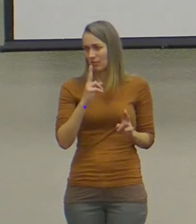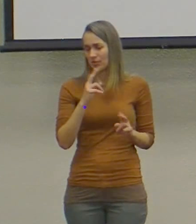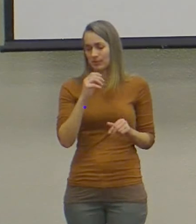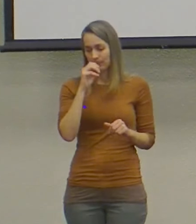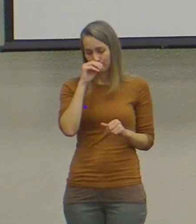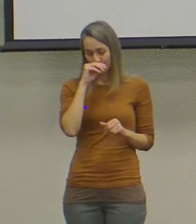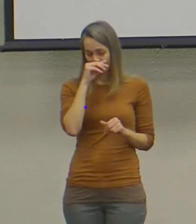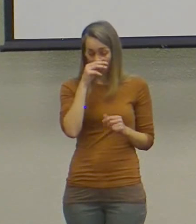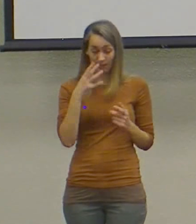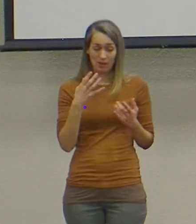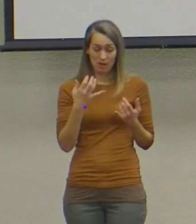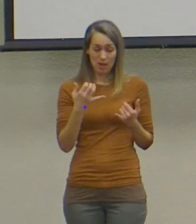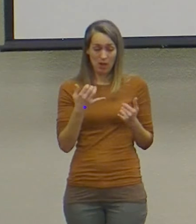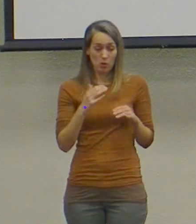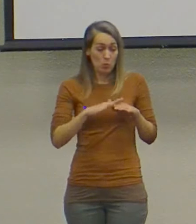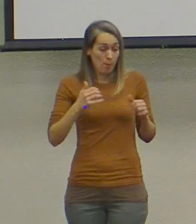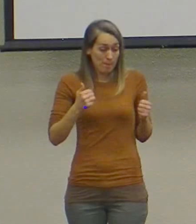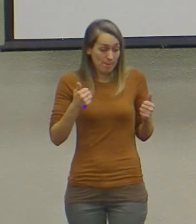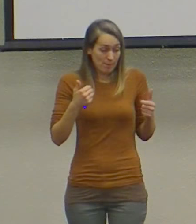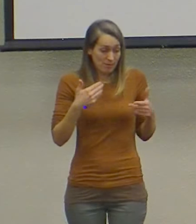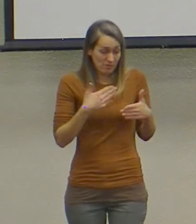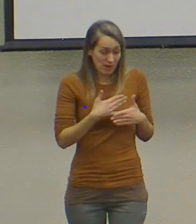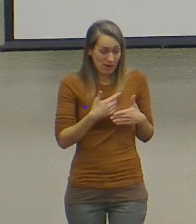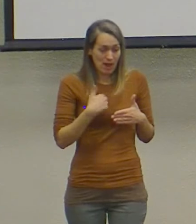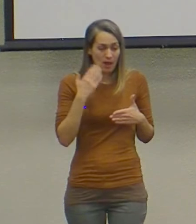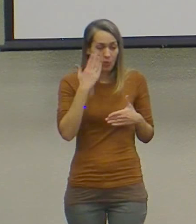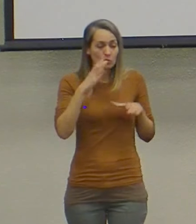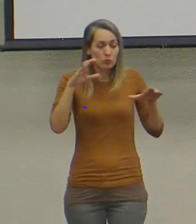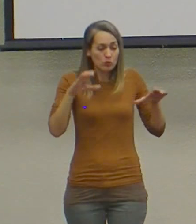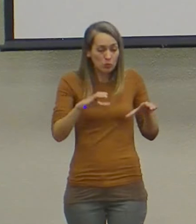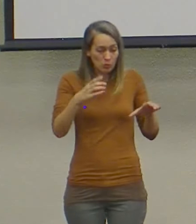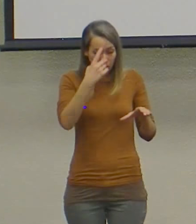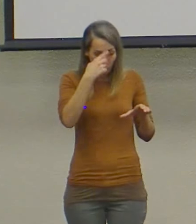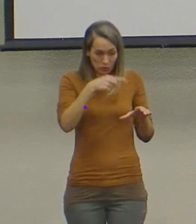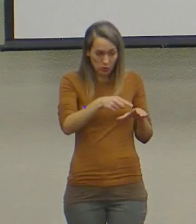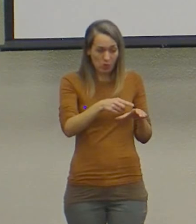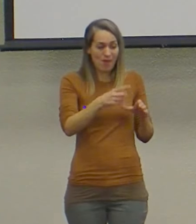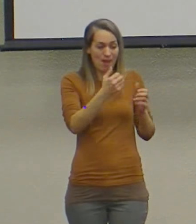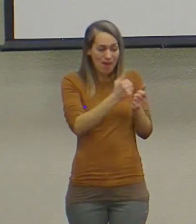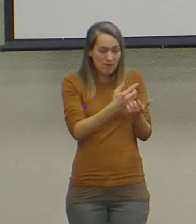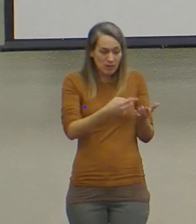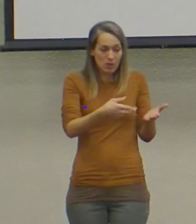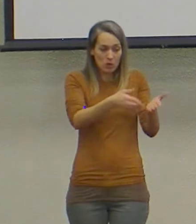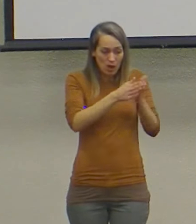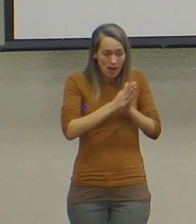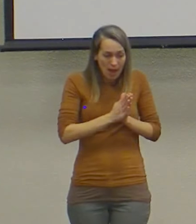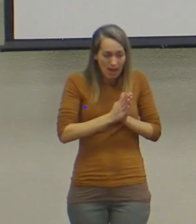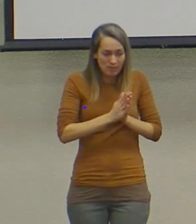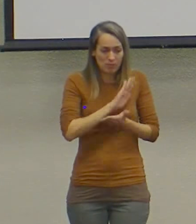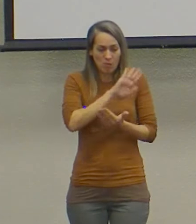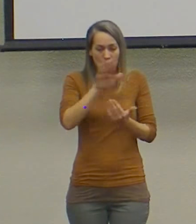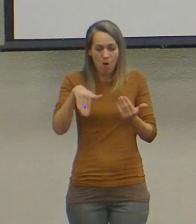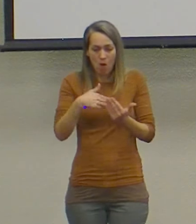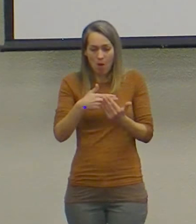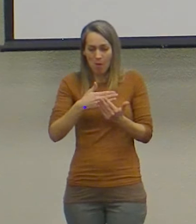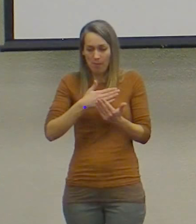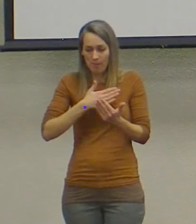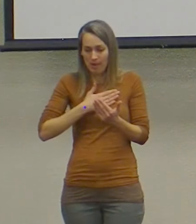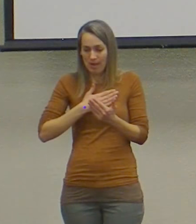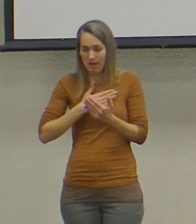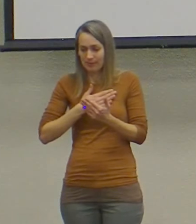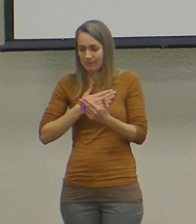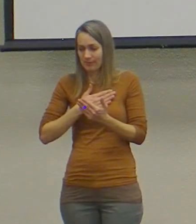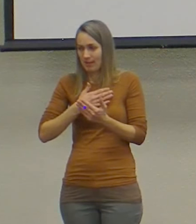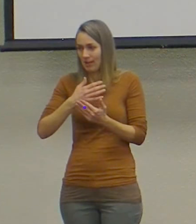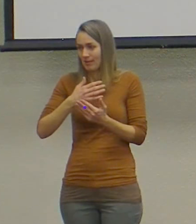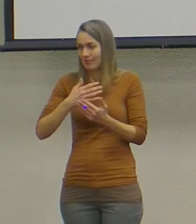And he says, now, don't be afraid. I will do for you all you ask. All my fellow townsmen know that